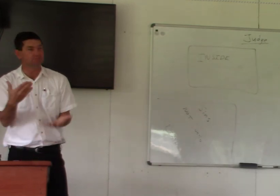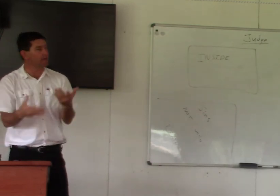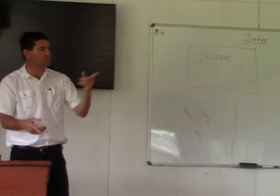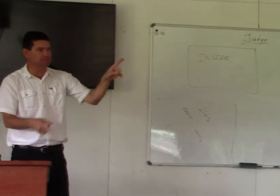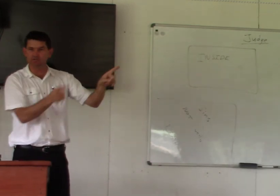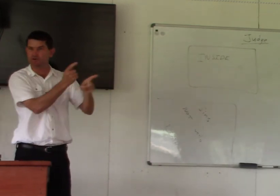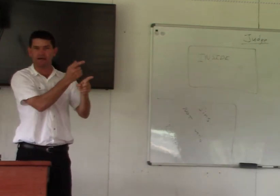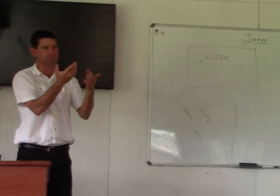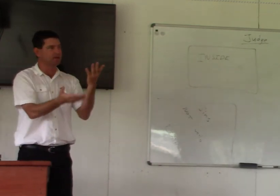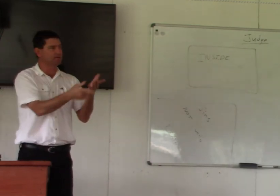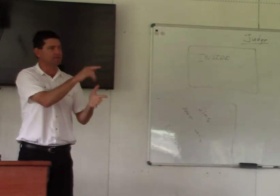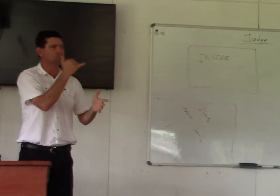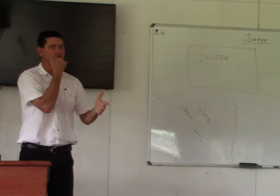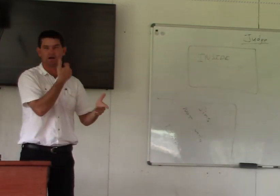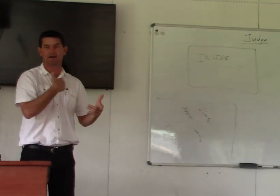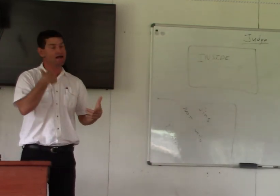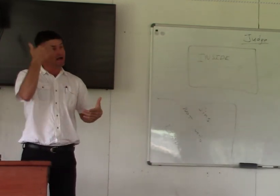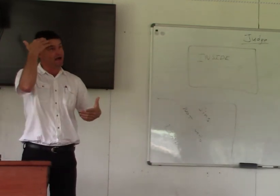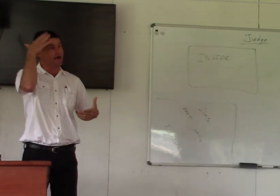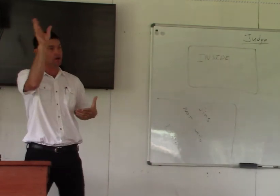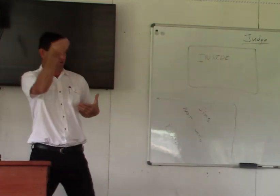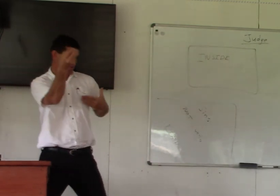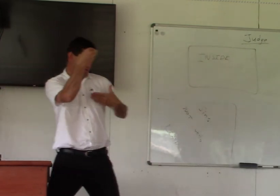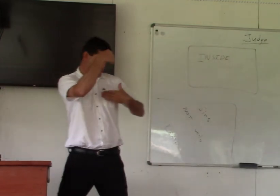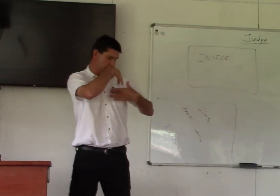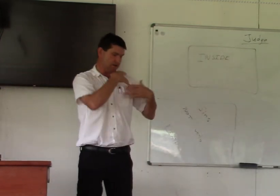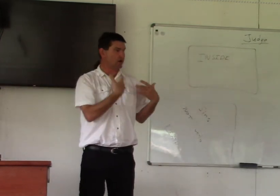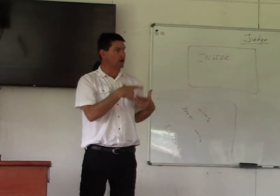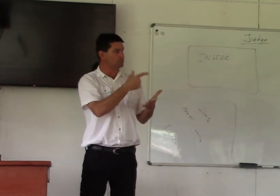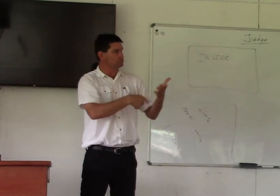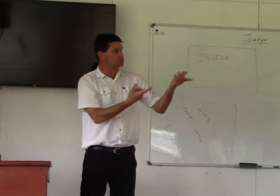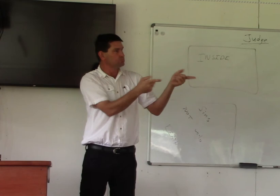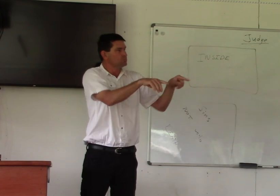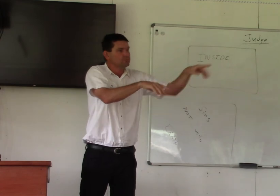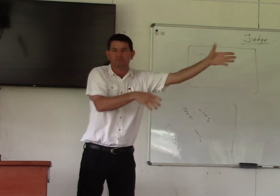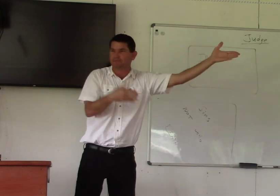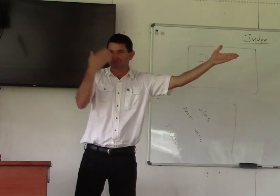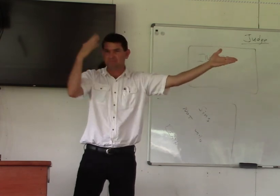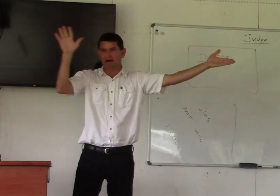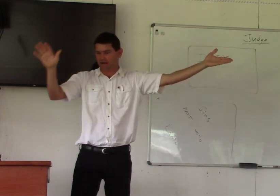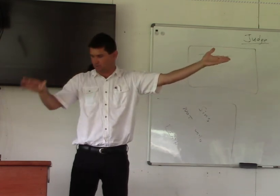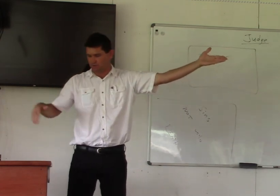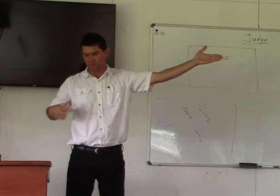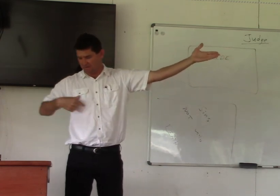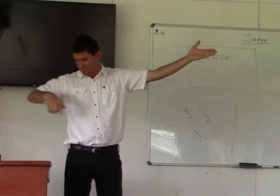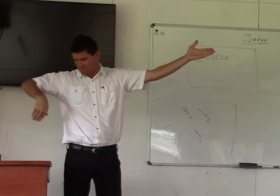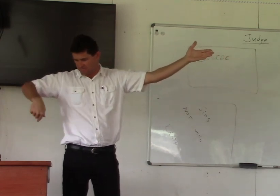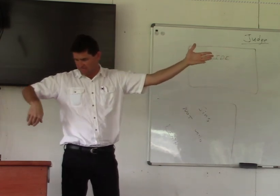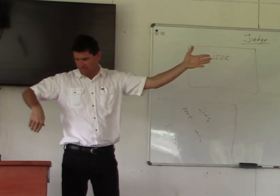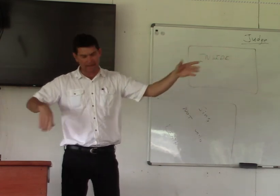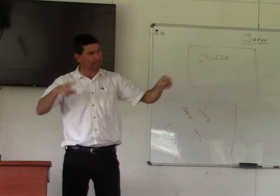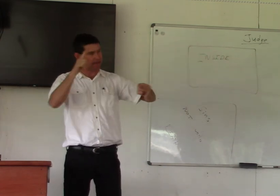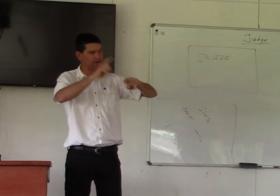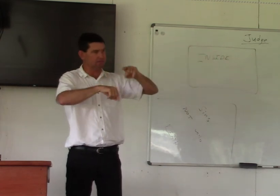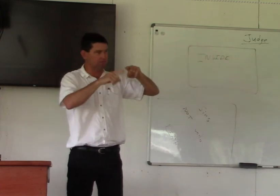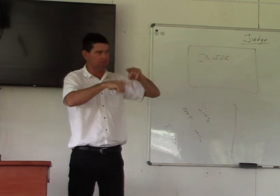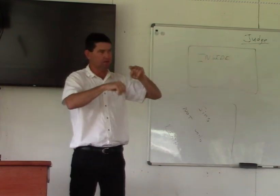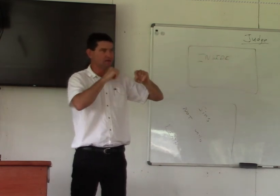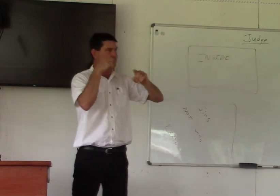Maybe he's right, maybe he's wrong. I don't know, in the heart, I don't know. I can't, it's not